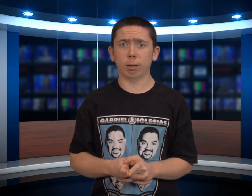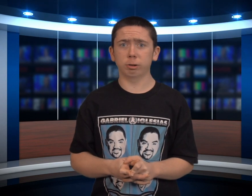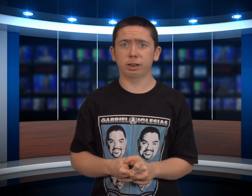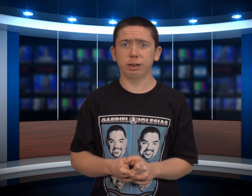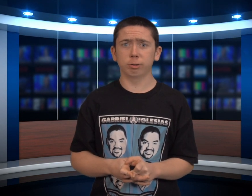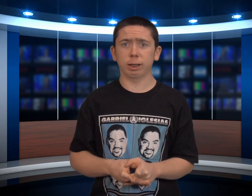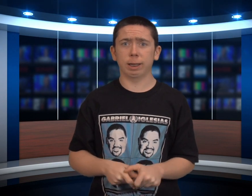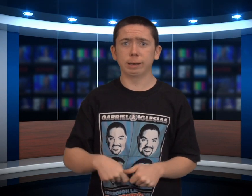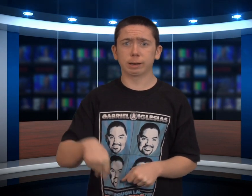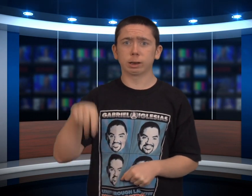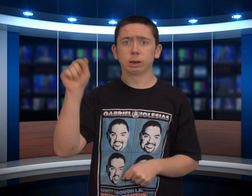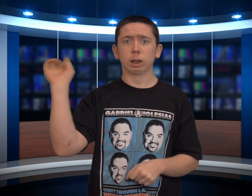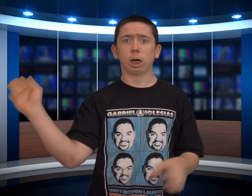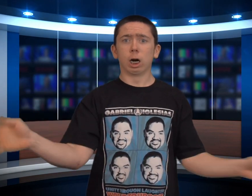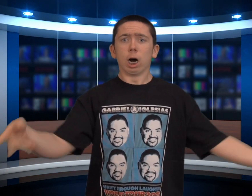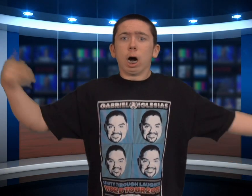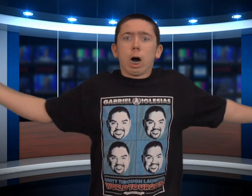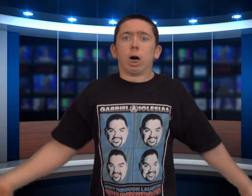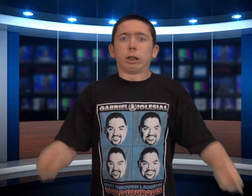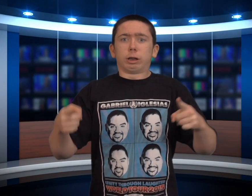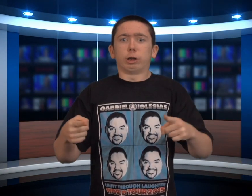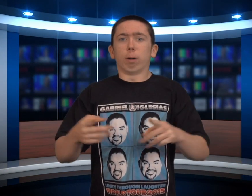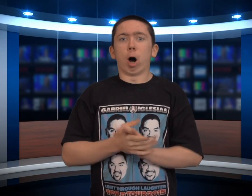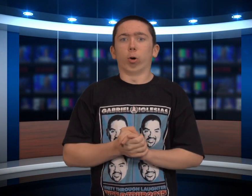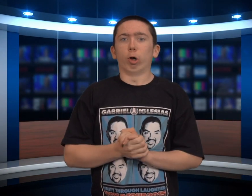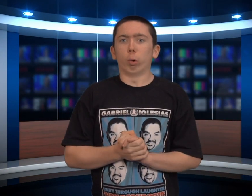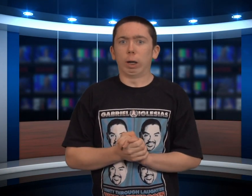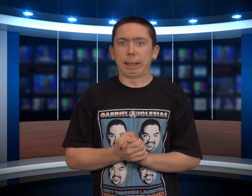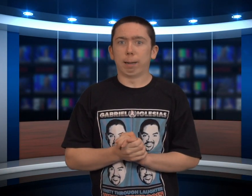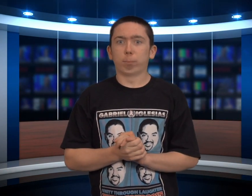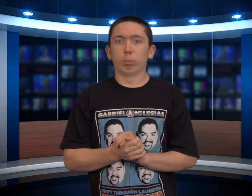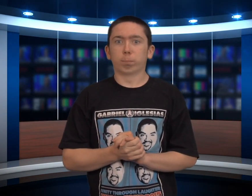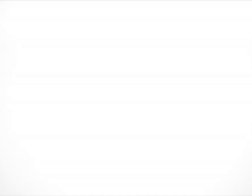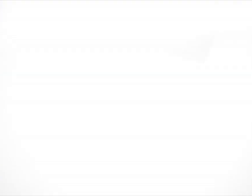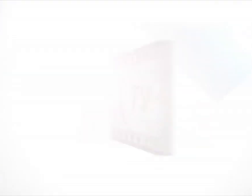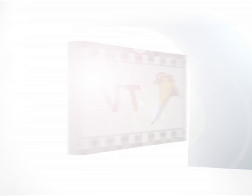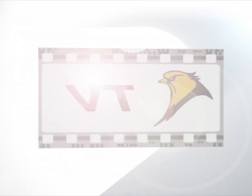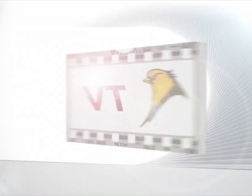and I will see you guys tomorrow. Boop.